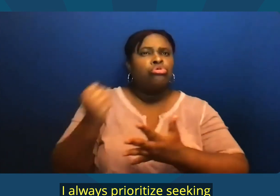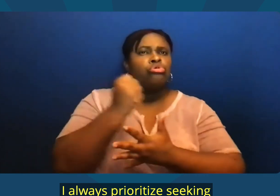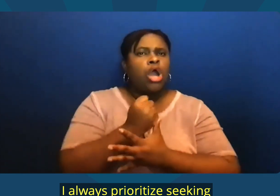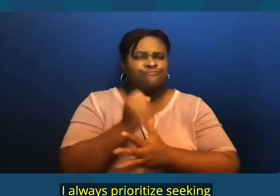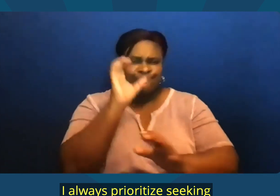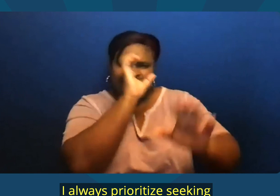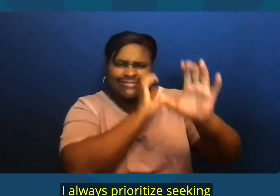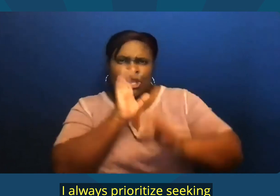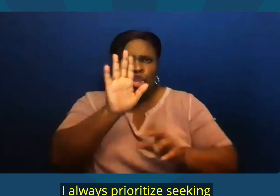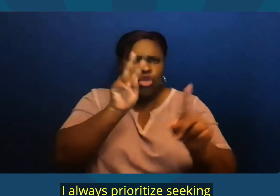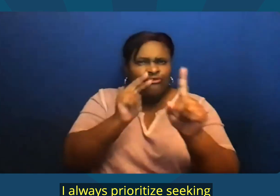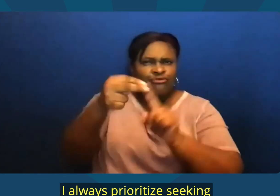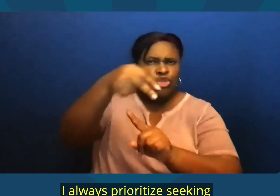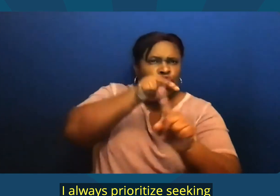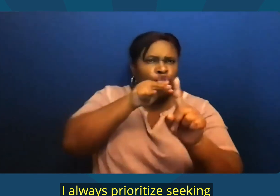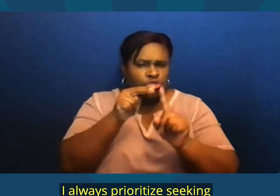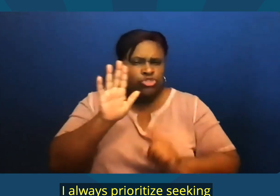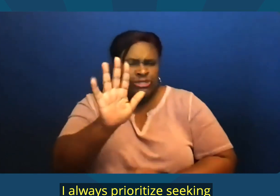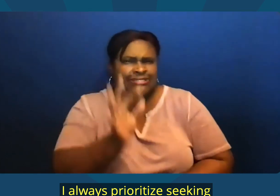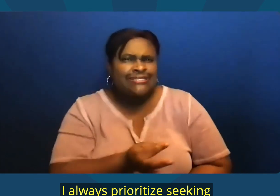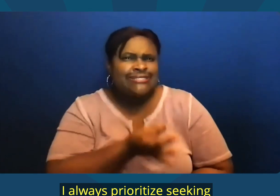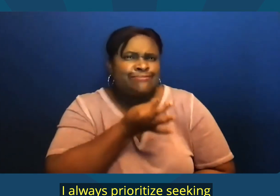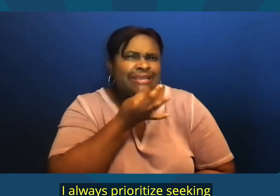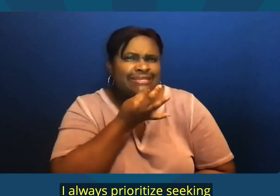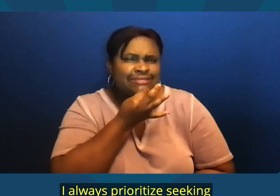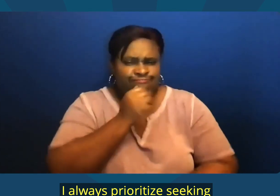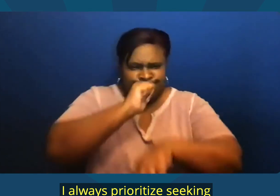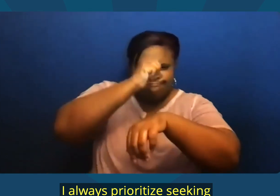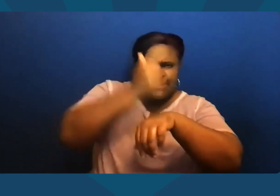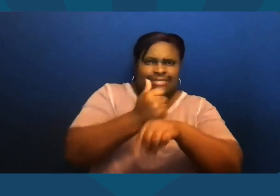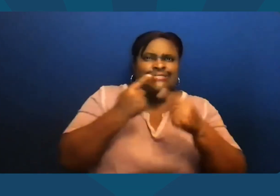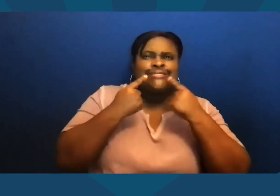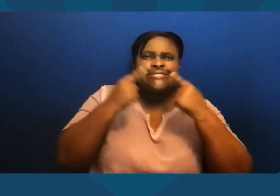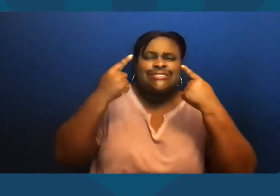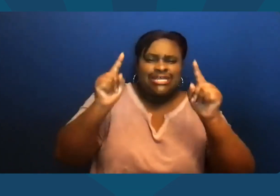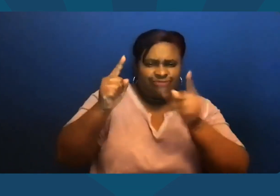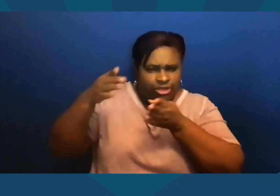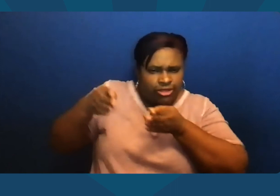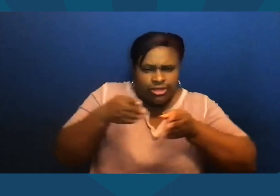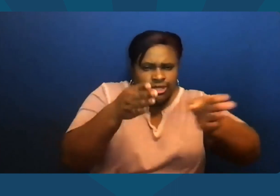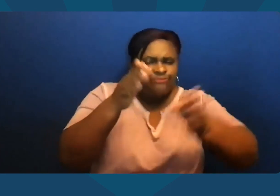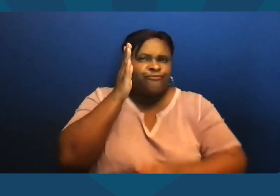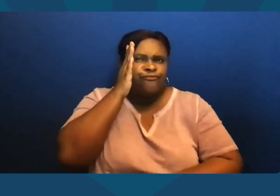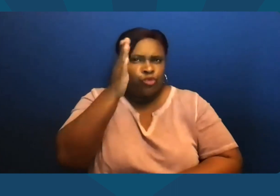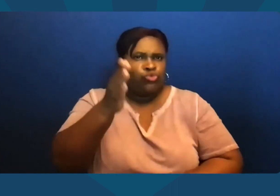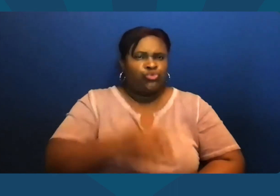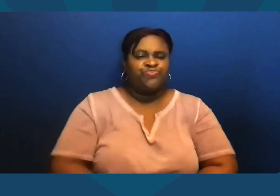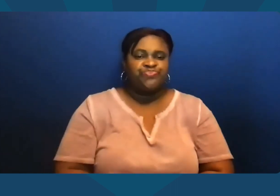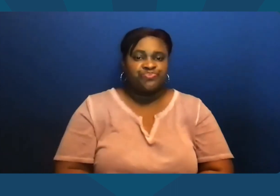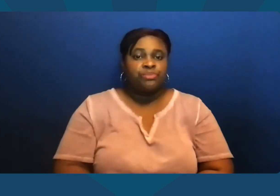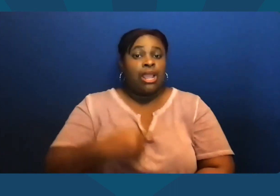I always prioritize seeking out your views and expertise in creating a successful path forward.